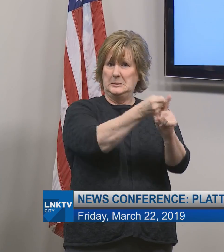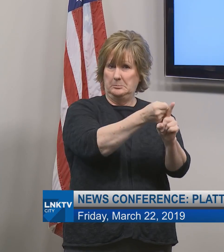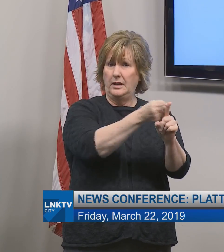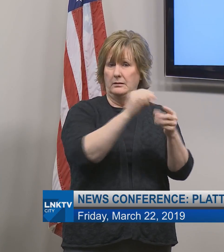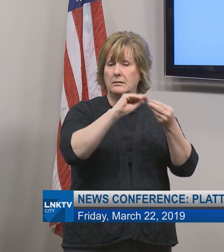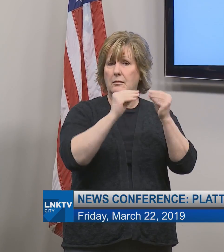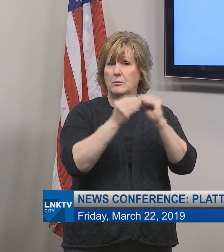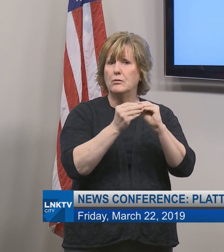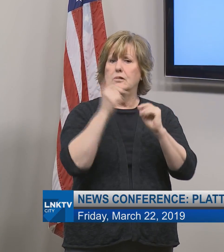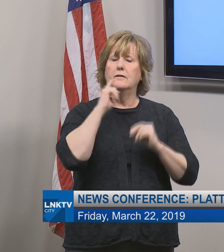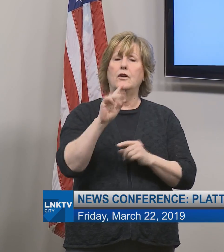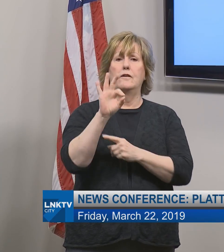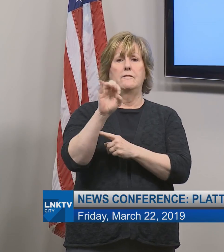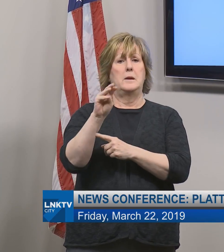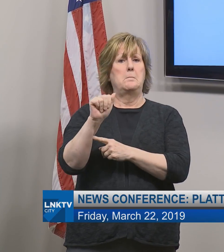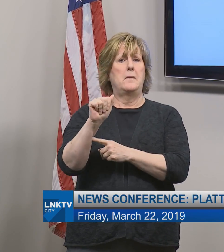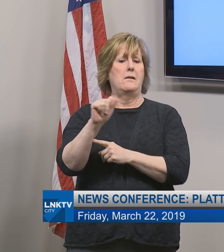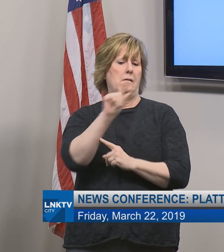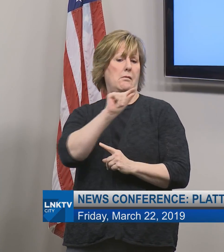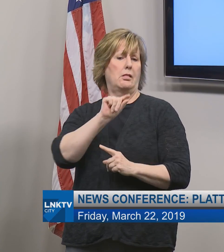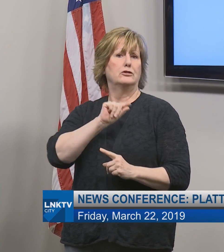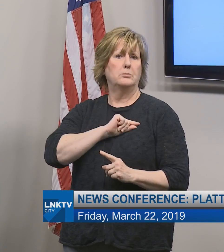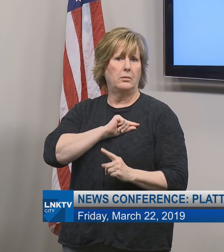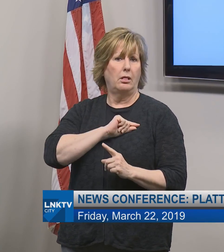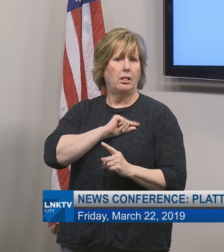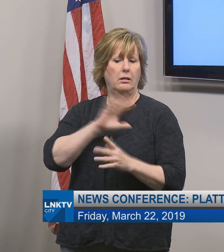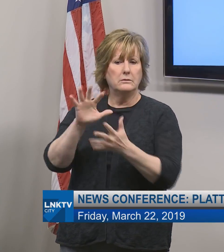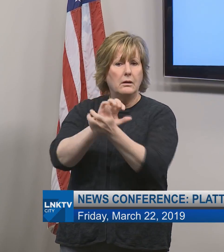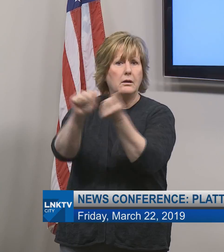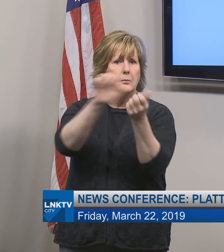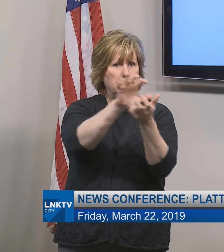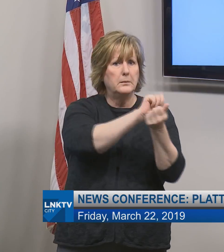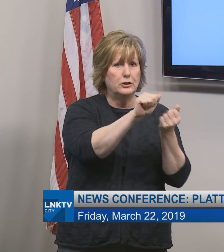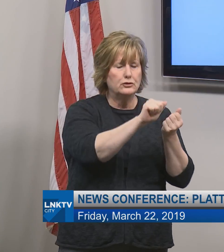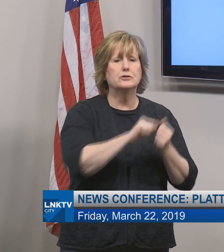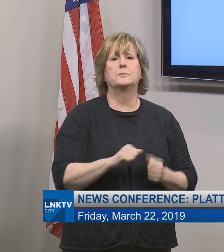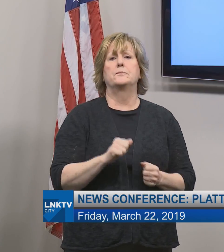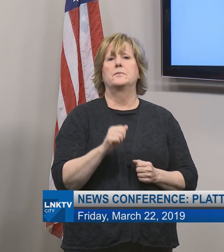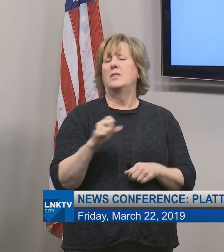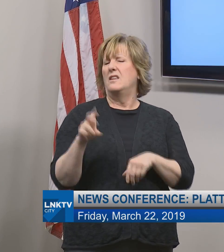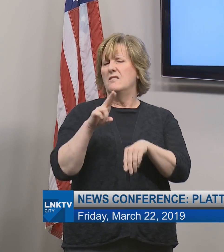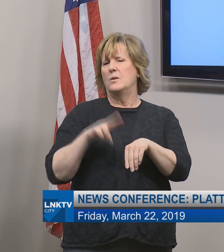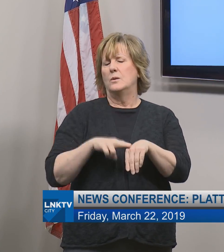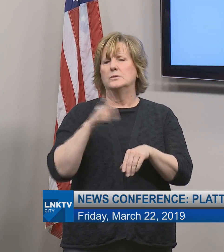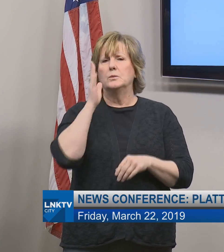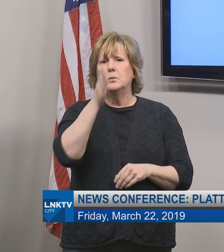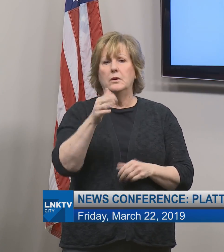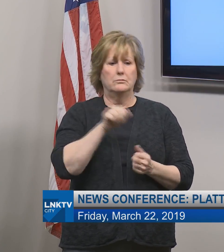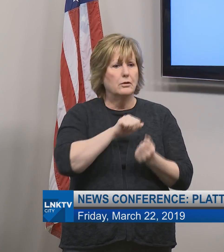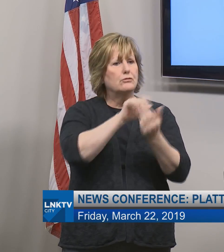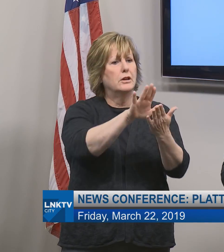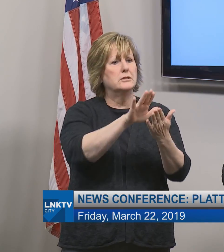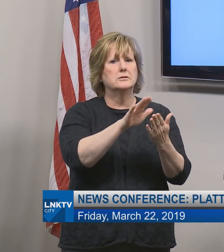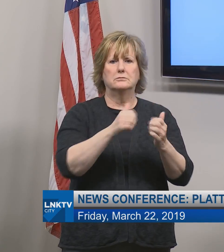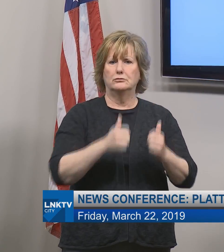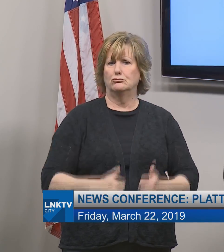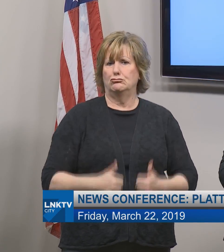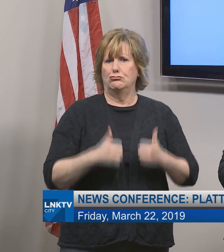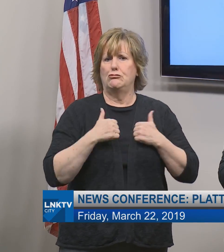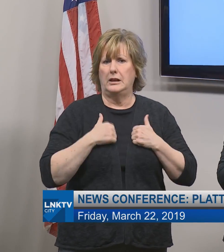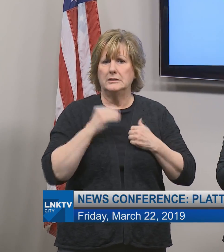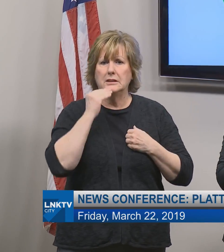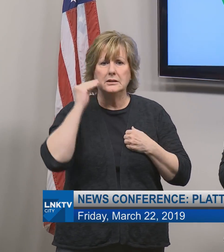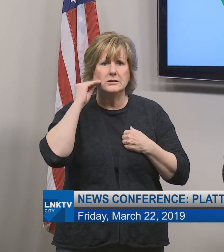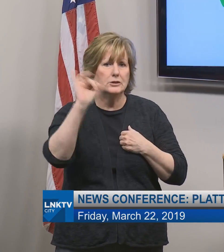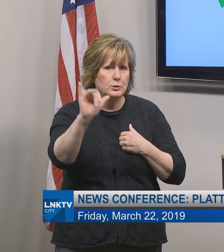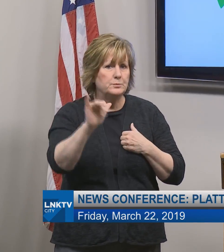on FEMA-eligible damages. And then, of course, we'll address residents. But I'm going to go ahead and bring